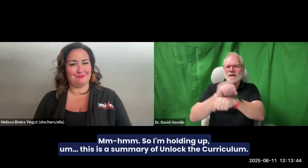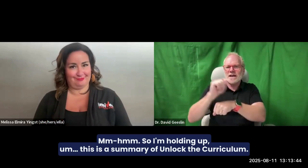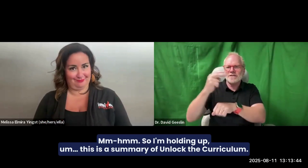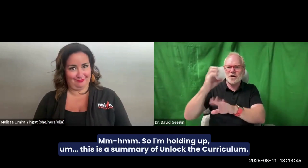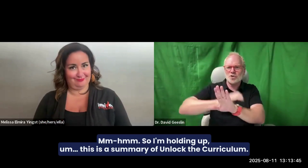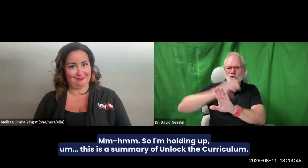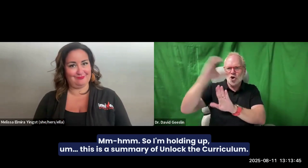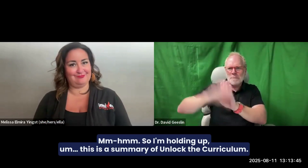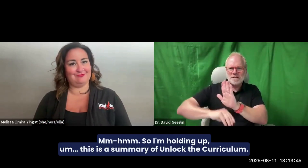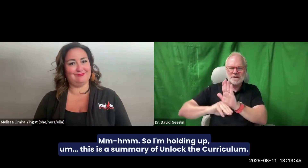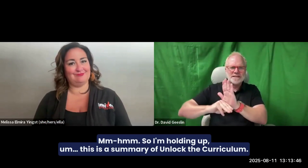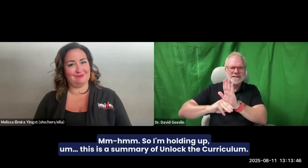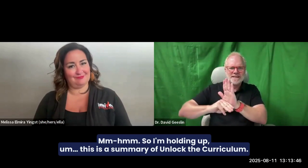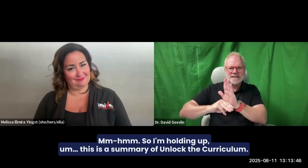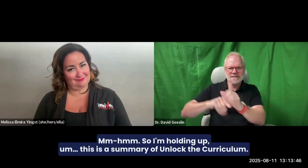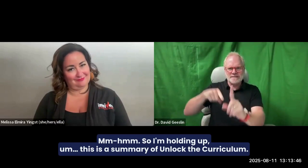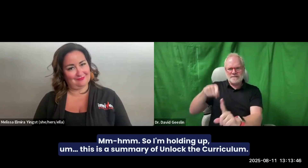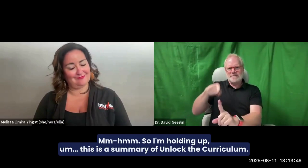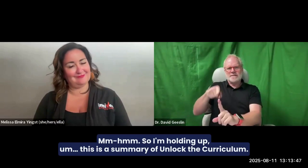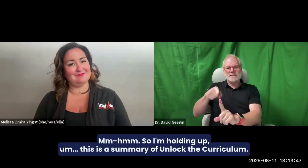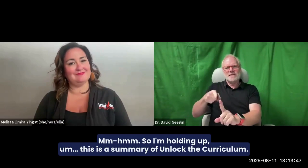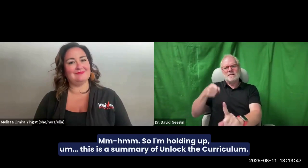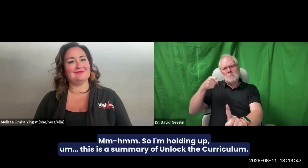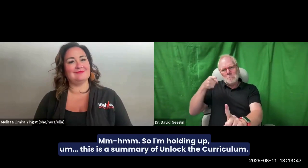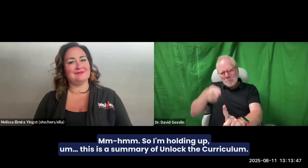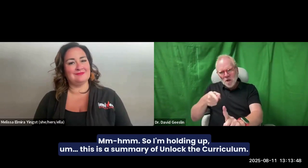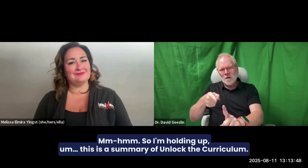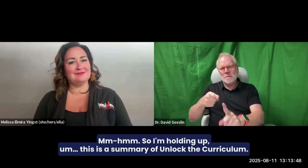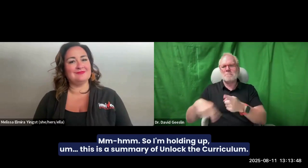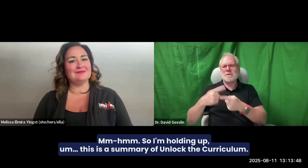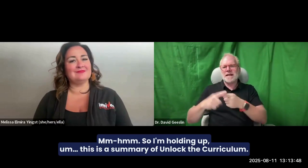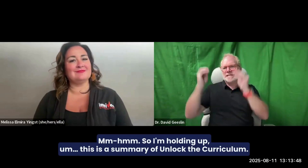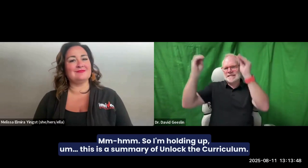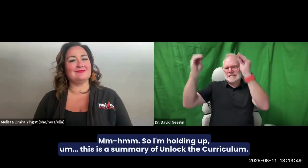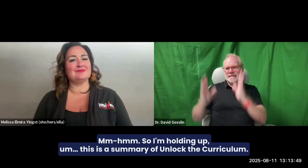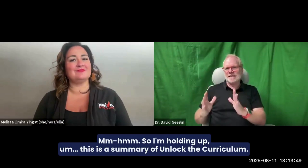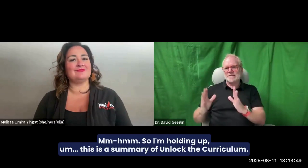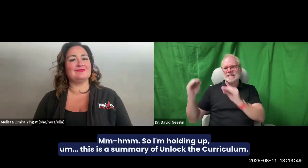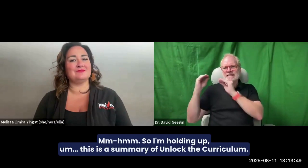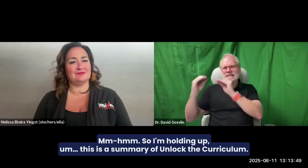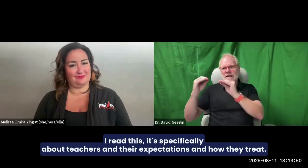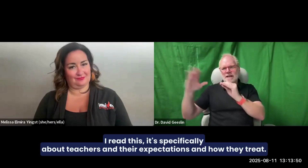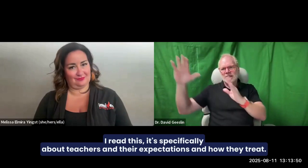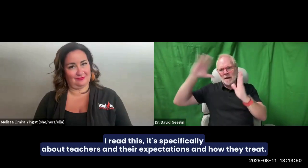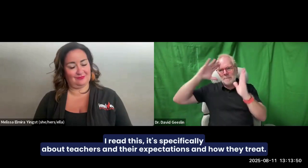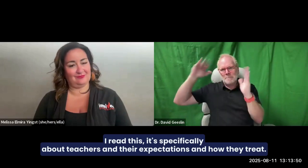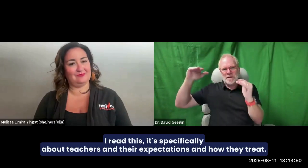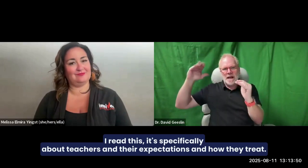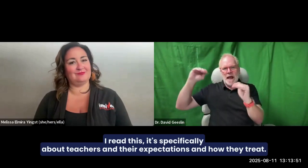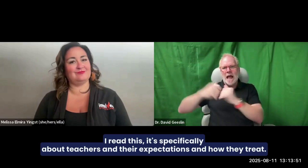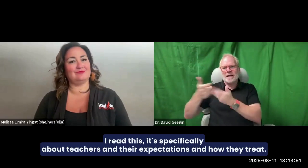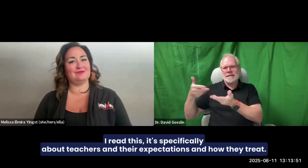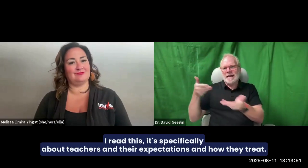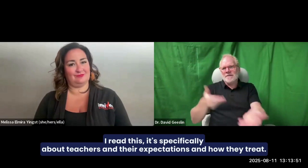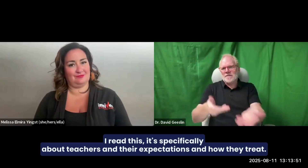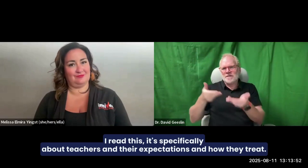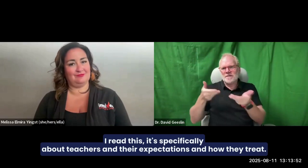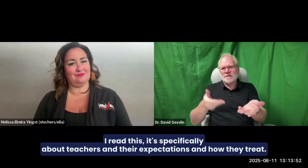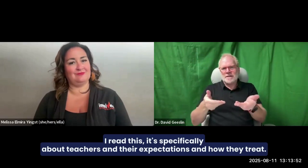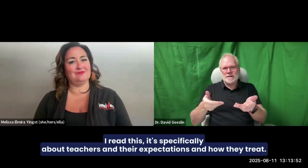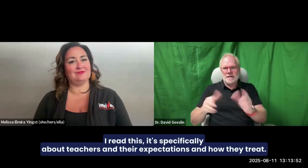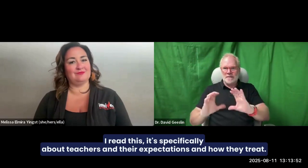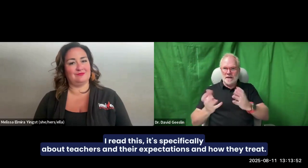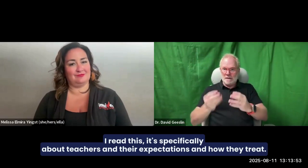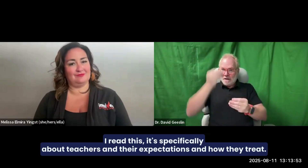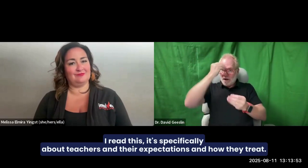So I'm holding up, um, this is a summary of Unlock the Curriculum. I read this. It's specifically about